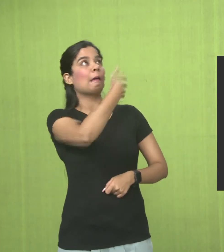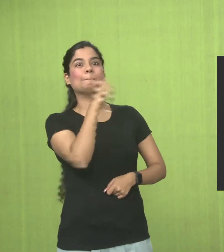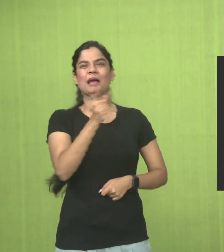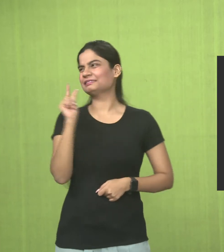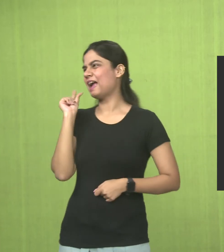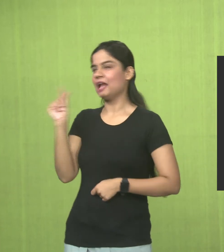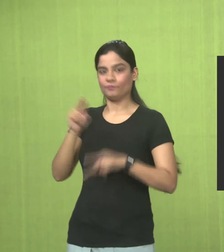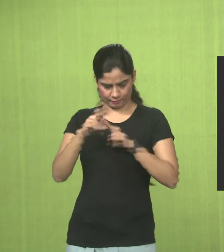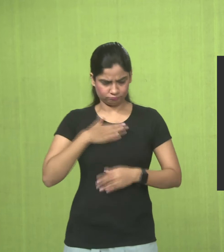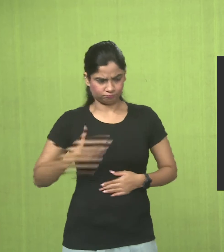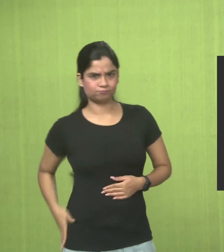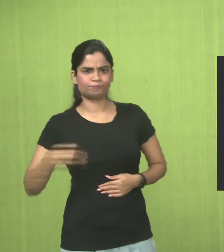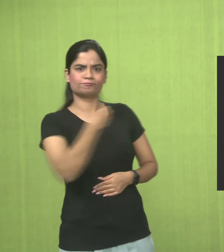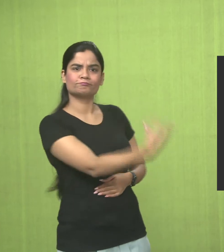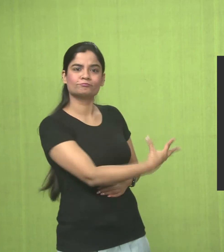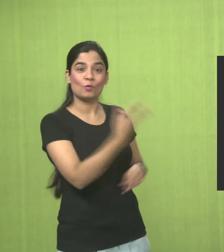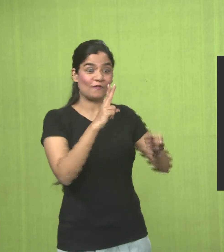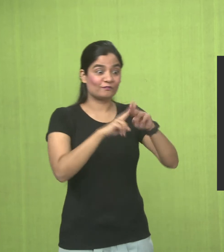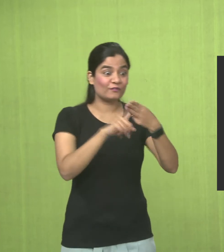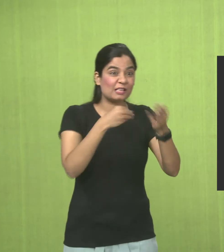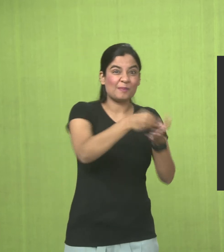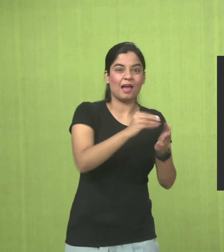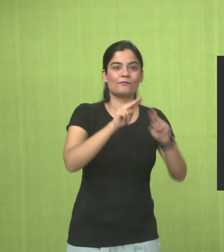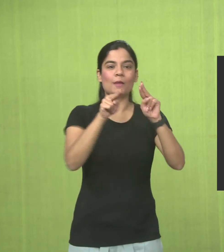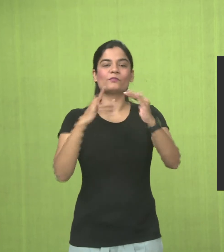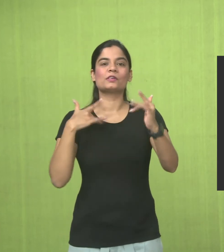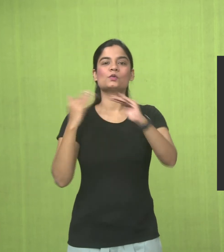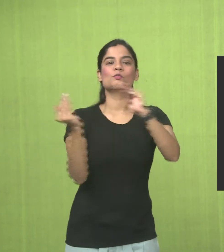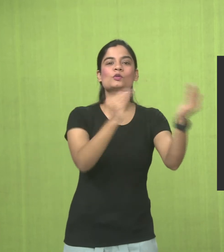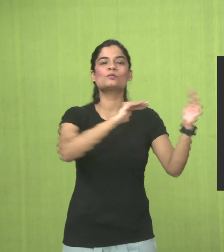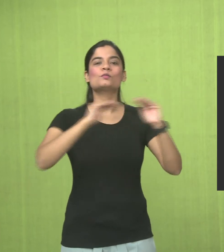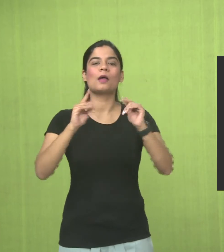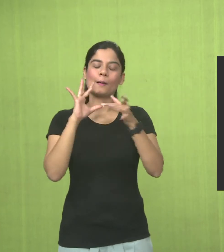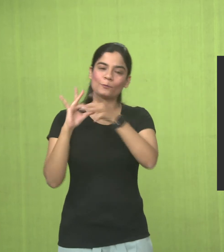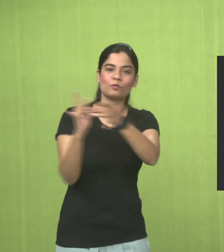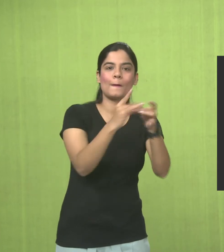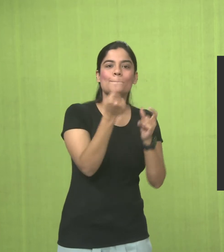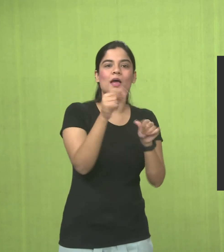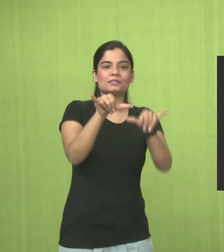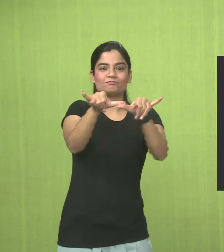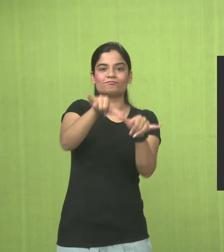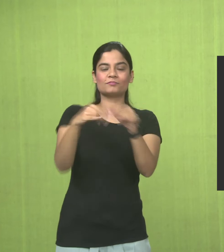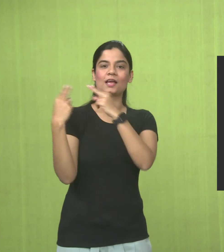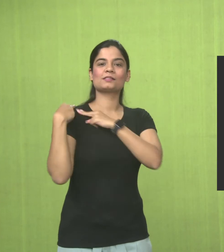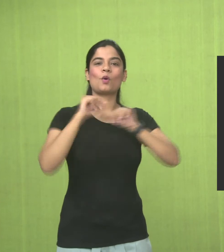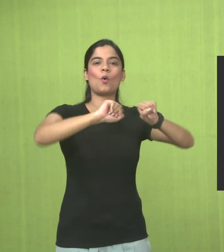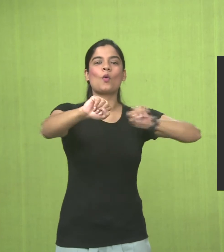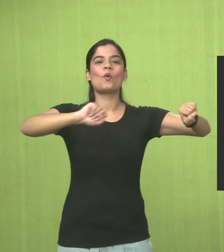crisis situation, the financial crisis situation. For example, a family member does not have enough money to pay their child